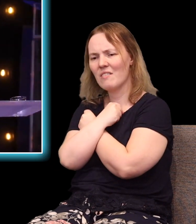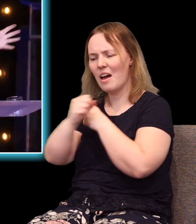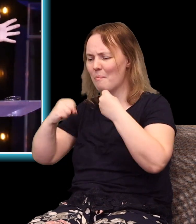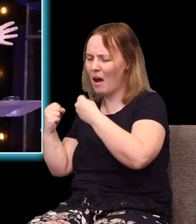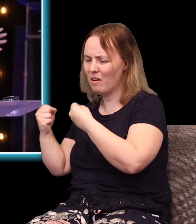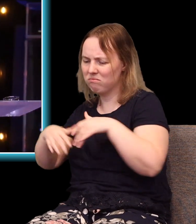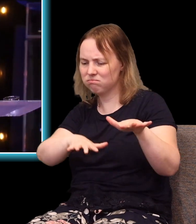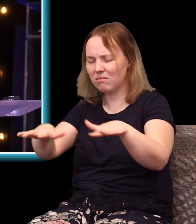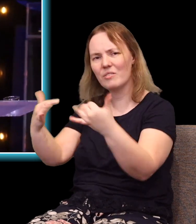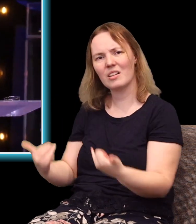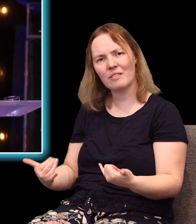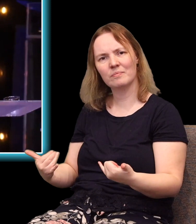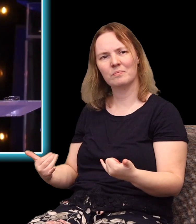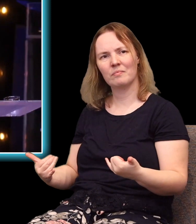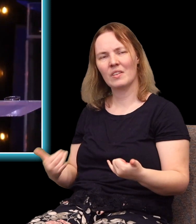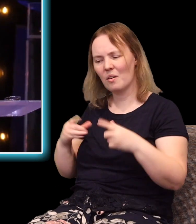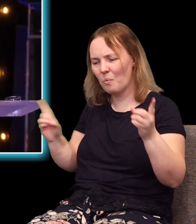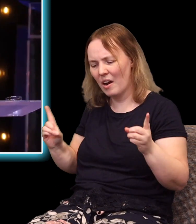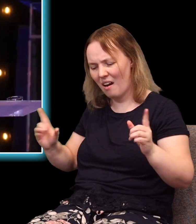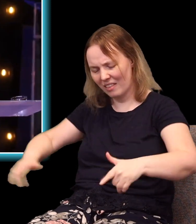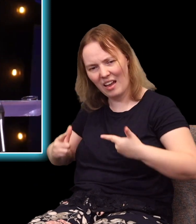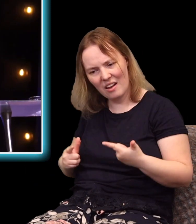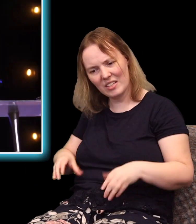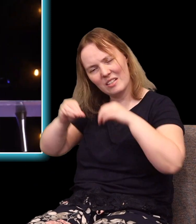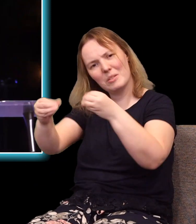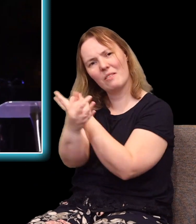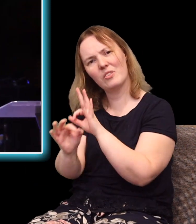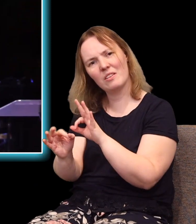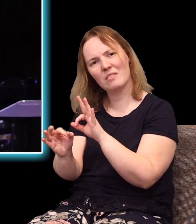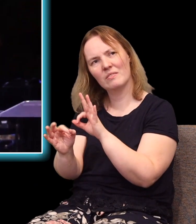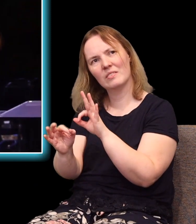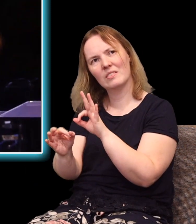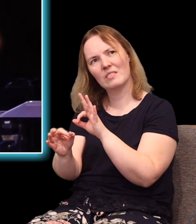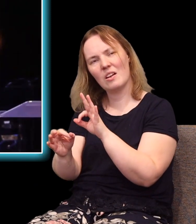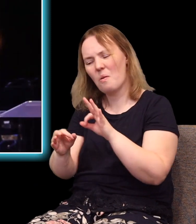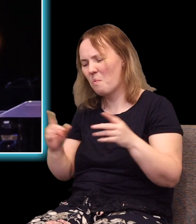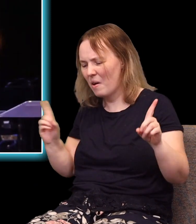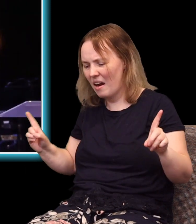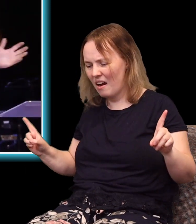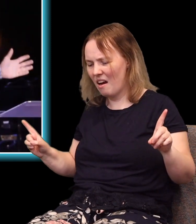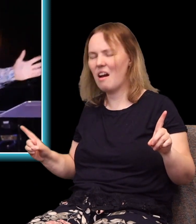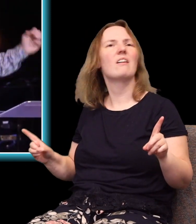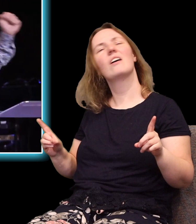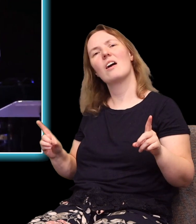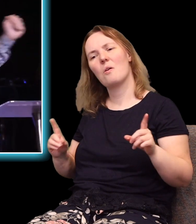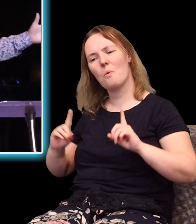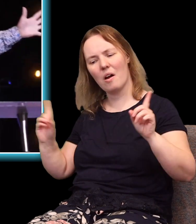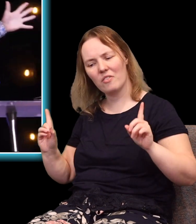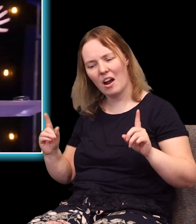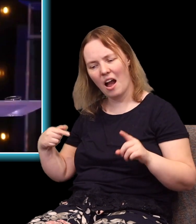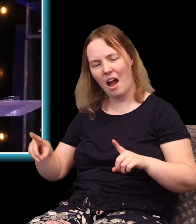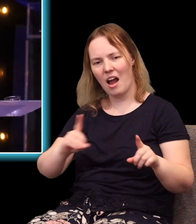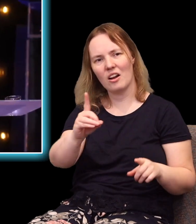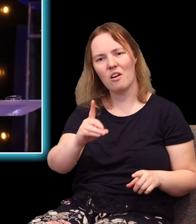Where can your power flow today? Where are our bodies that need to be healed? Where are our lives that need to be set free? Where are our bondages that need to be loosed? Lord, wherever